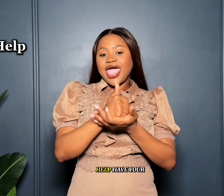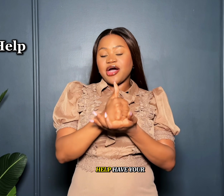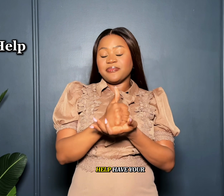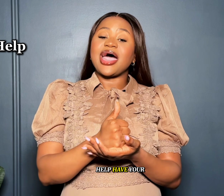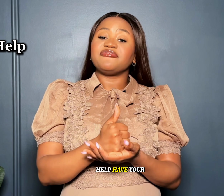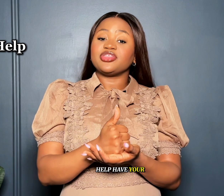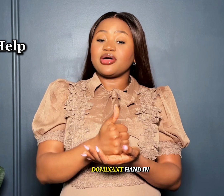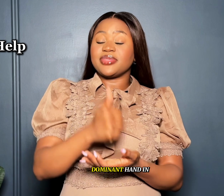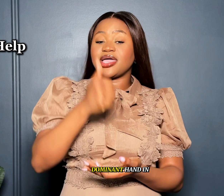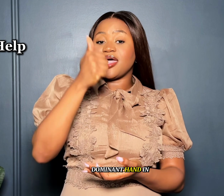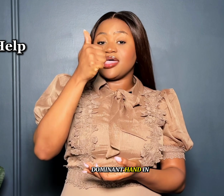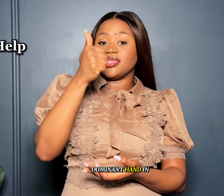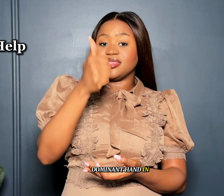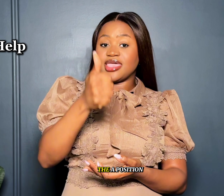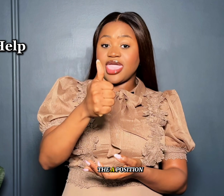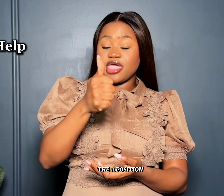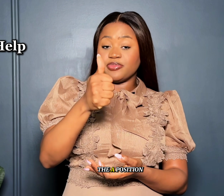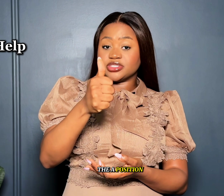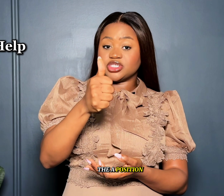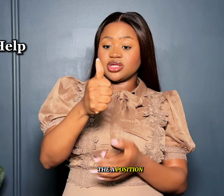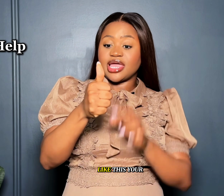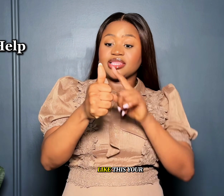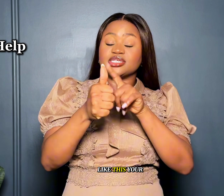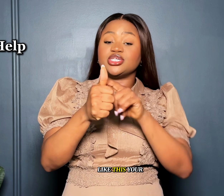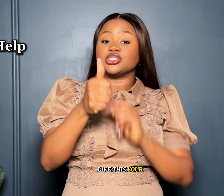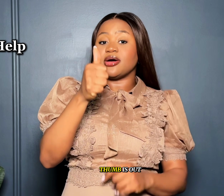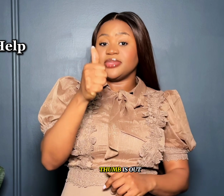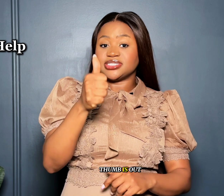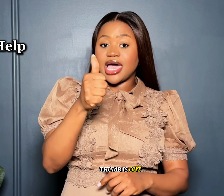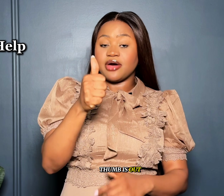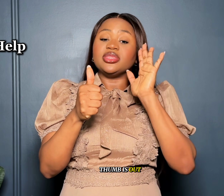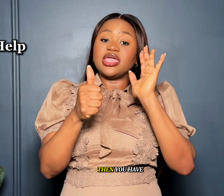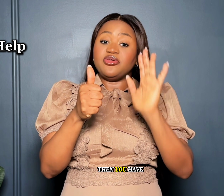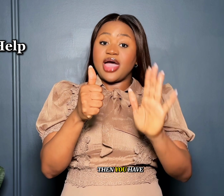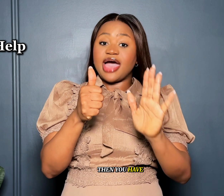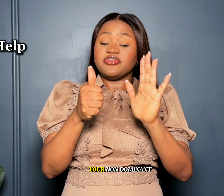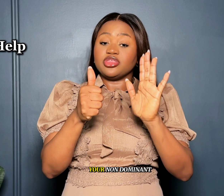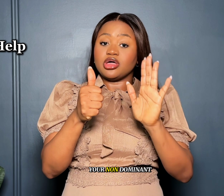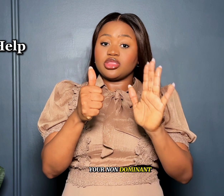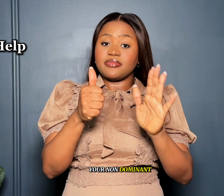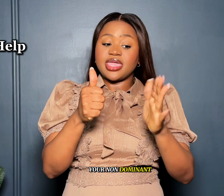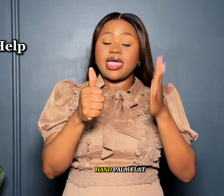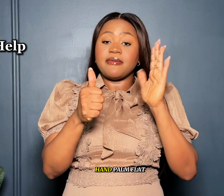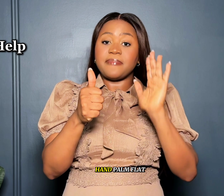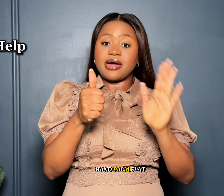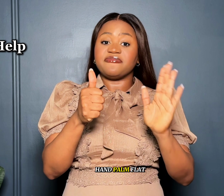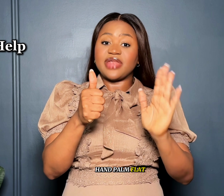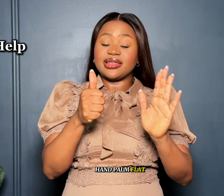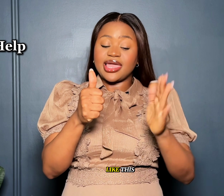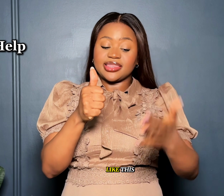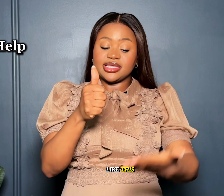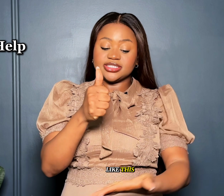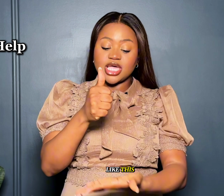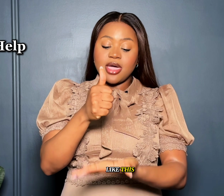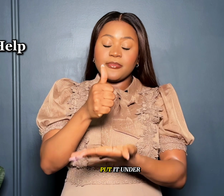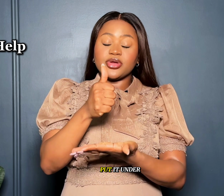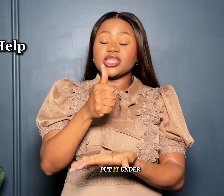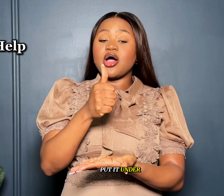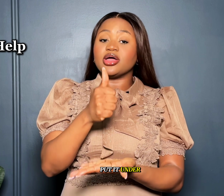Help. Have your dominant hand in the A position like this. Your thumb is out. Then you have your non-dominant hand palm flat like this. Put it under